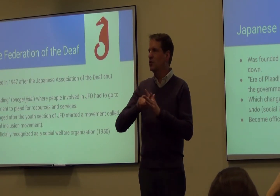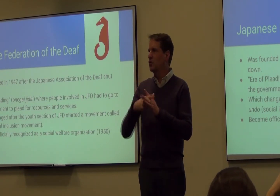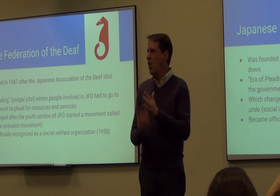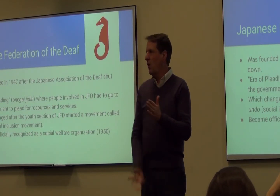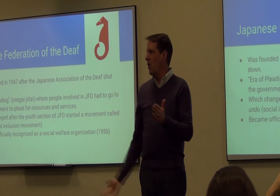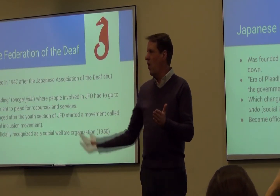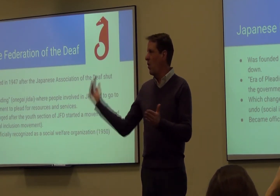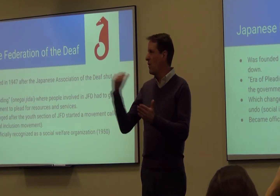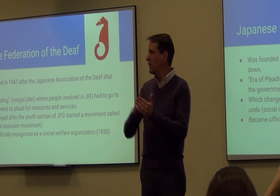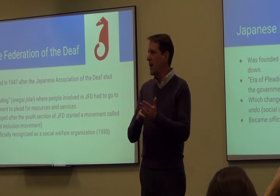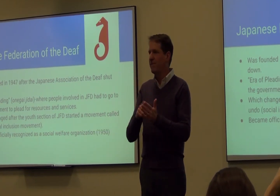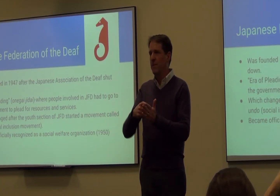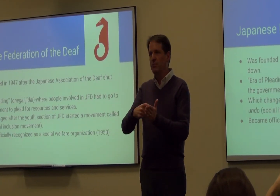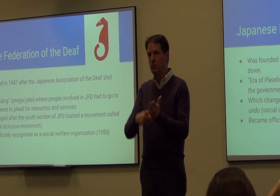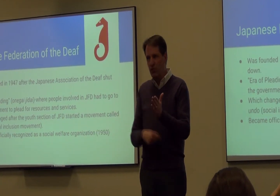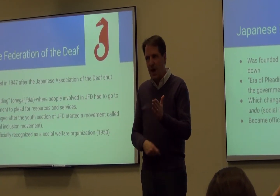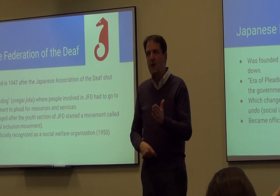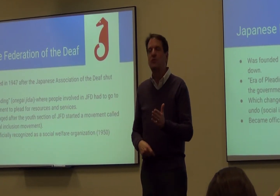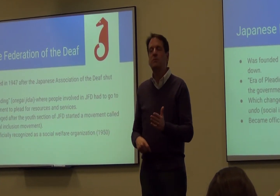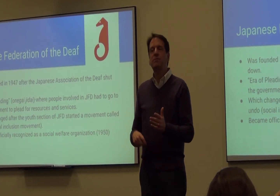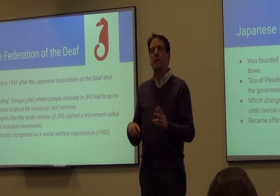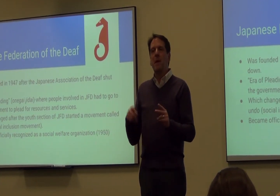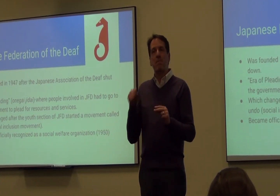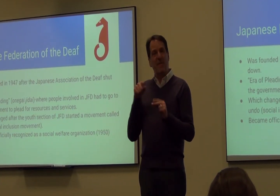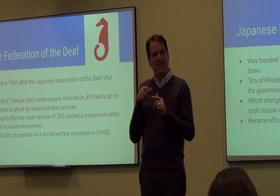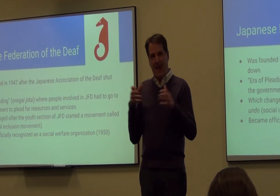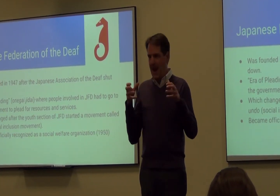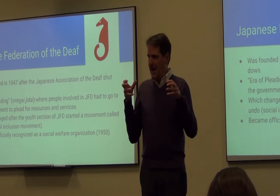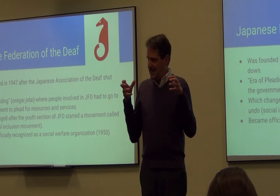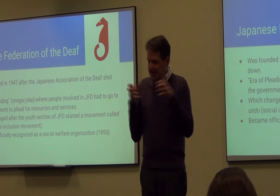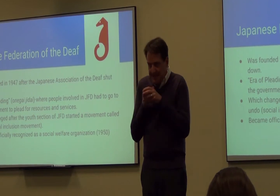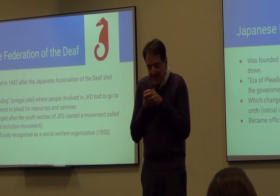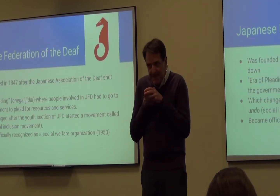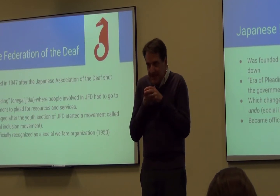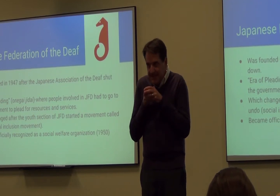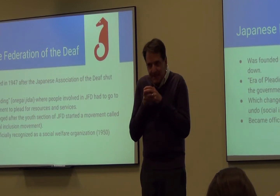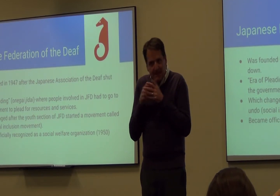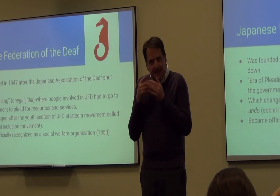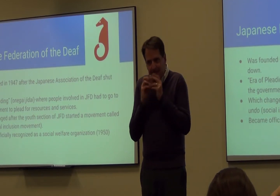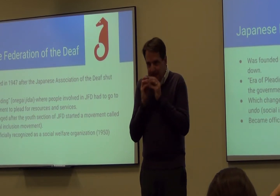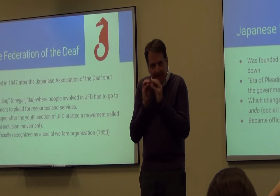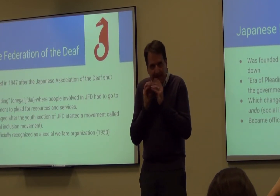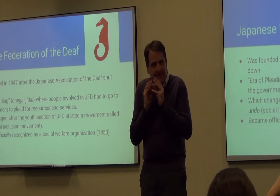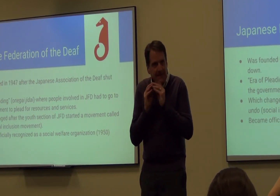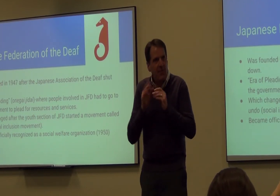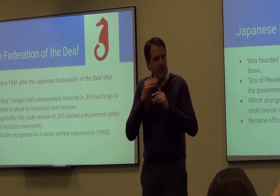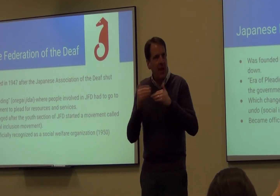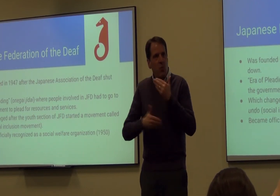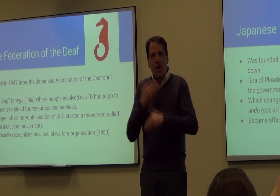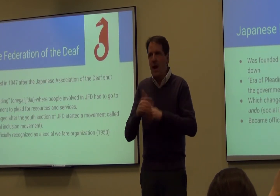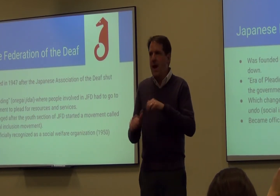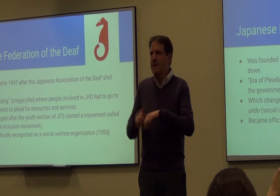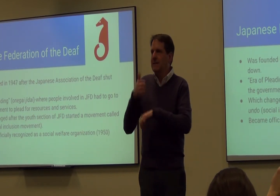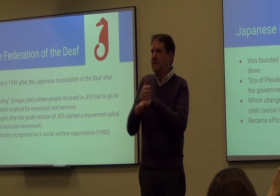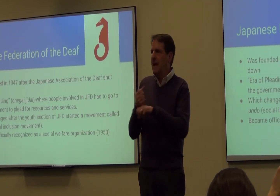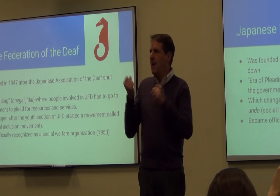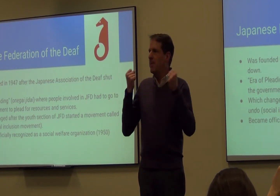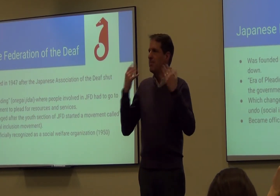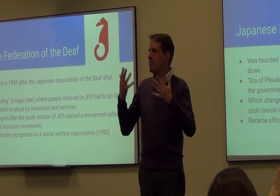War II. So they had to start fresh from scratch all over again. But with that collective culture, they were able to go